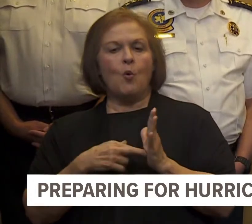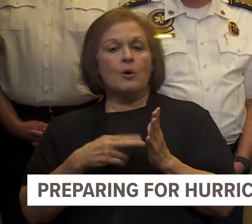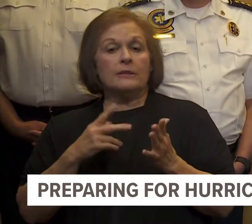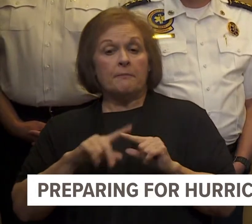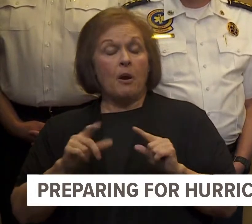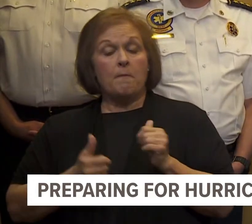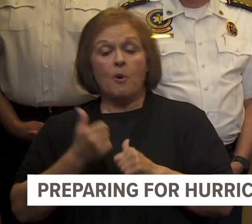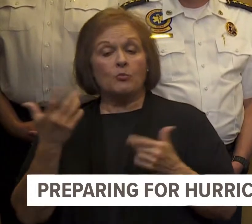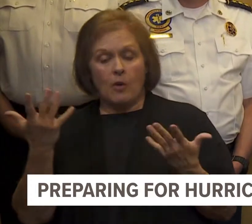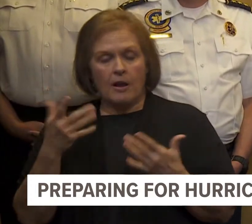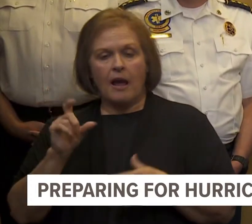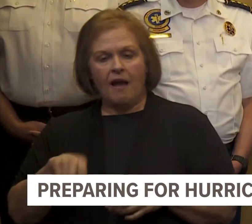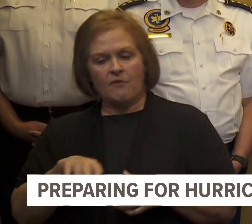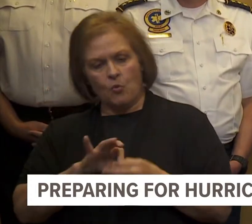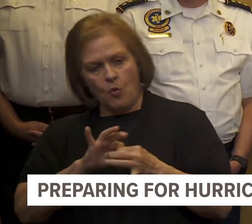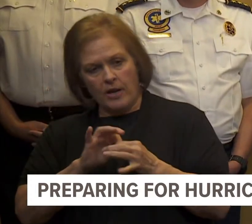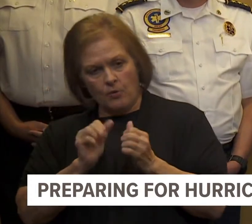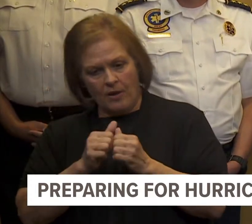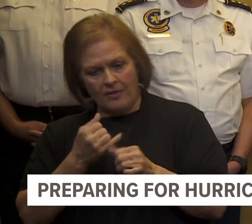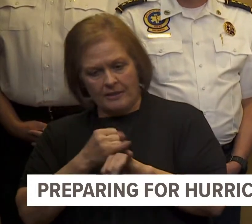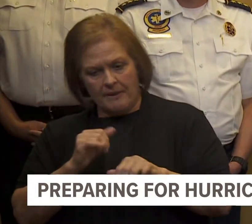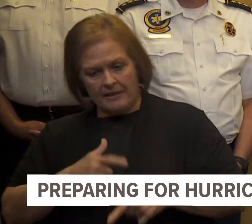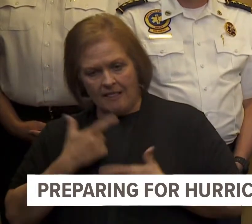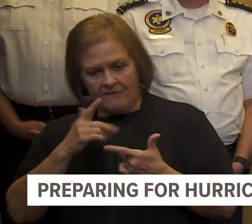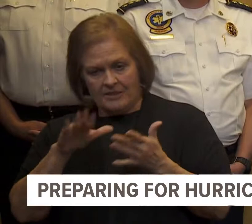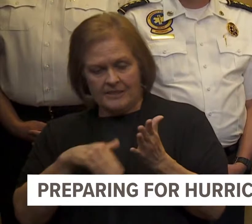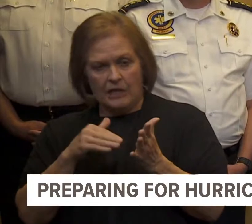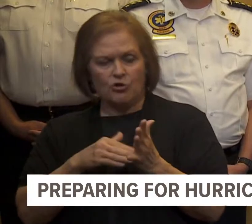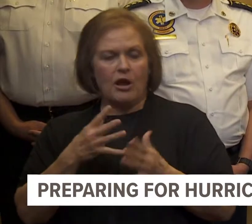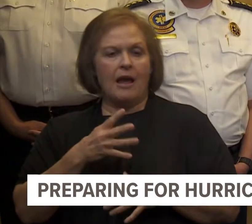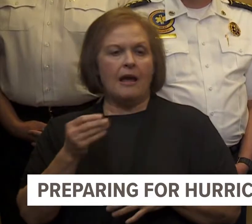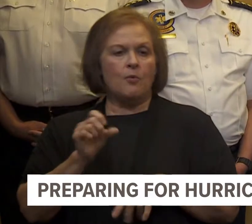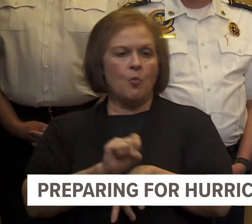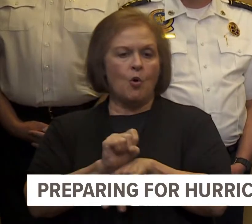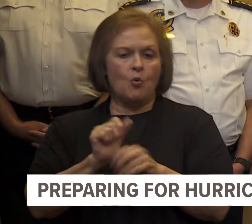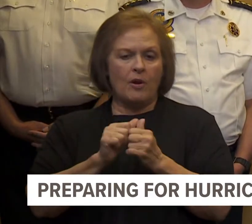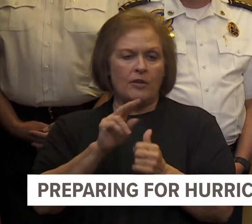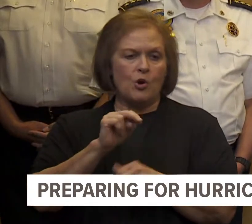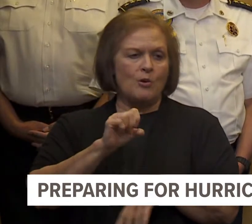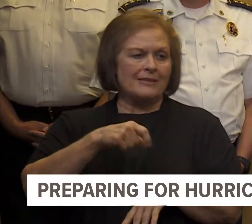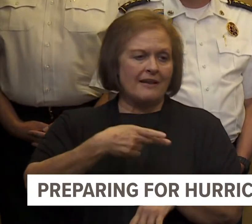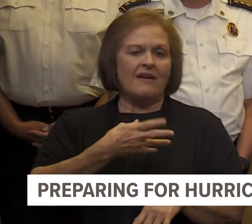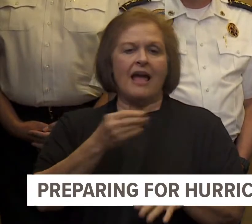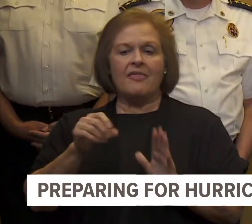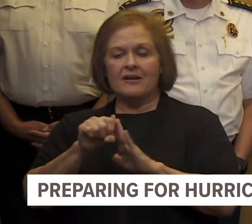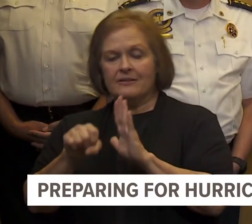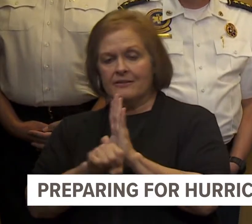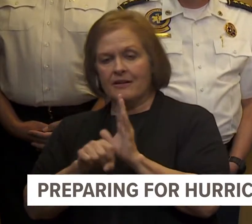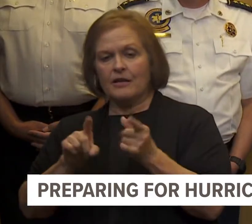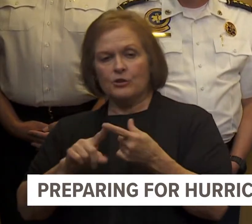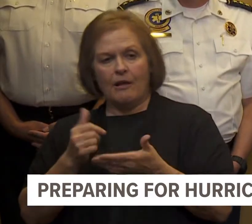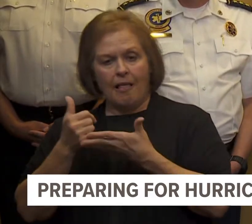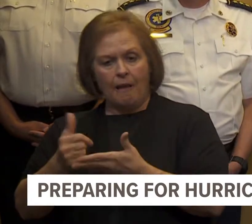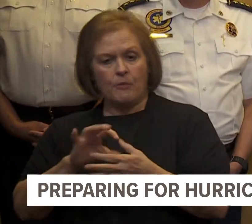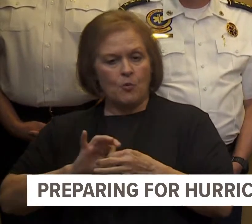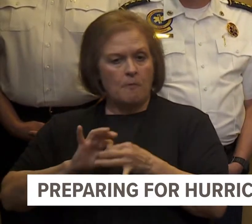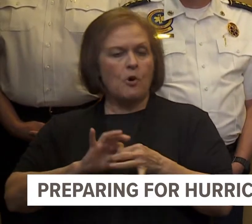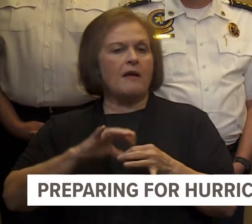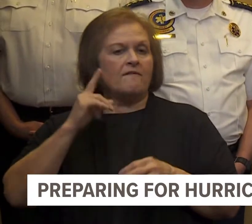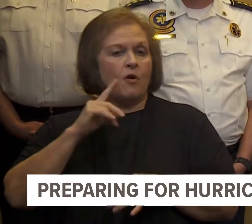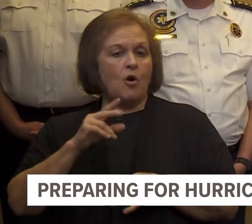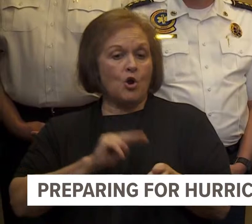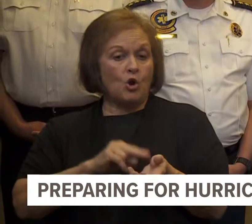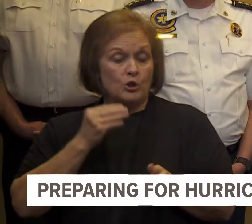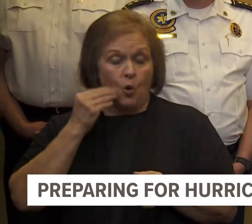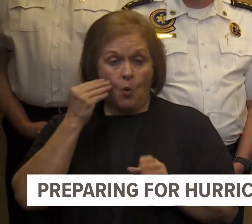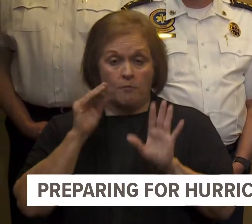main roles are to coordinate with independent living facilities and then to work with NOSEP and the state to help coordinate nursing homes. And I